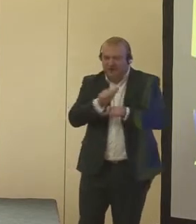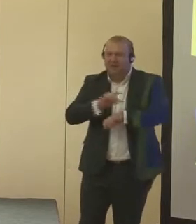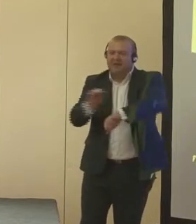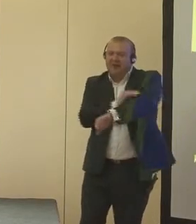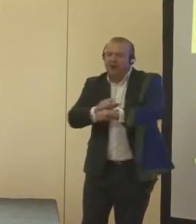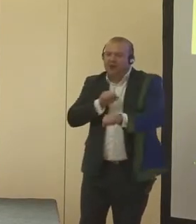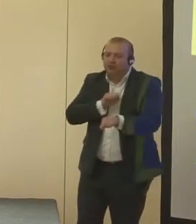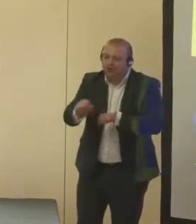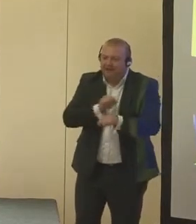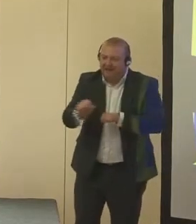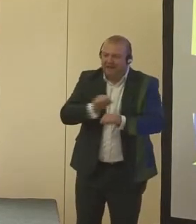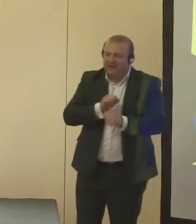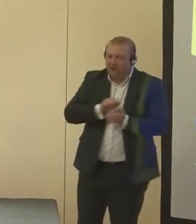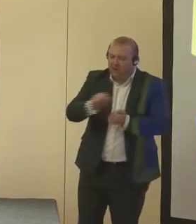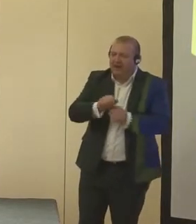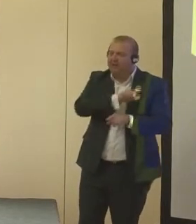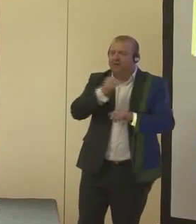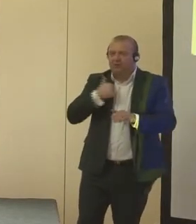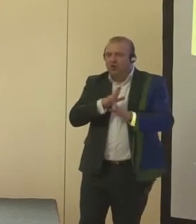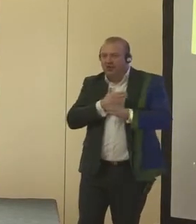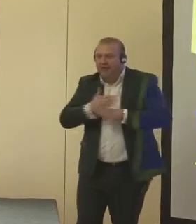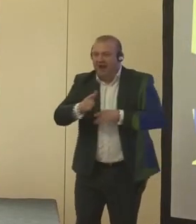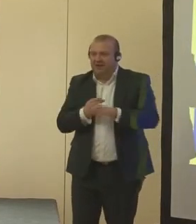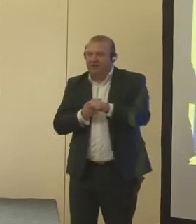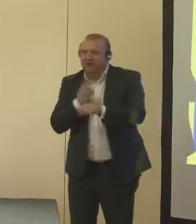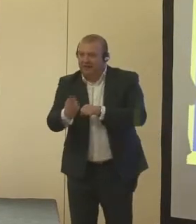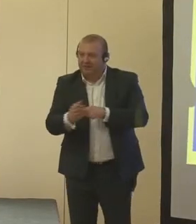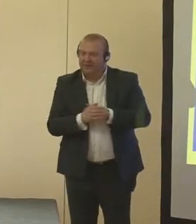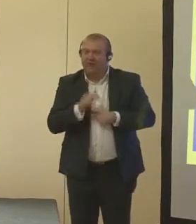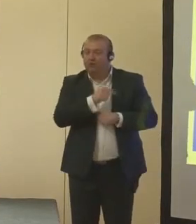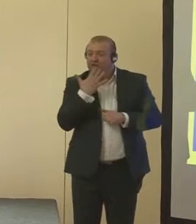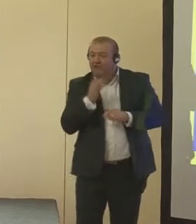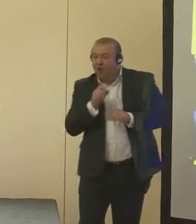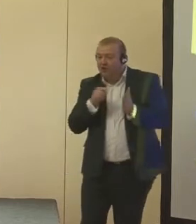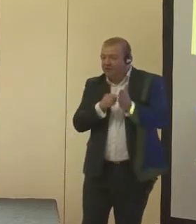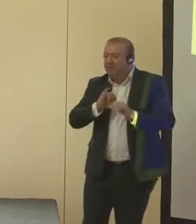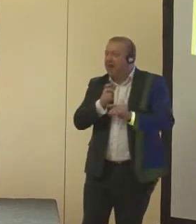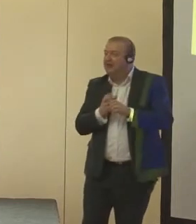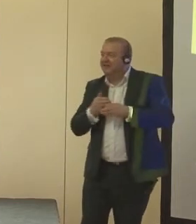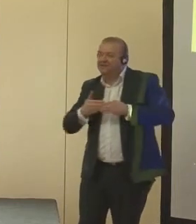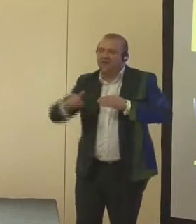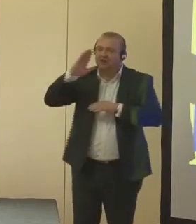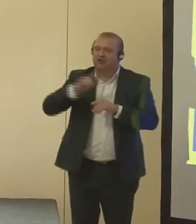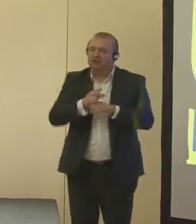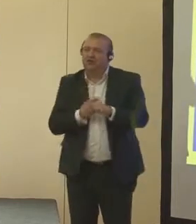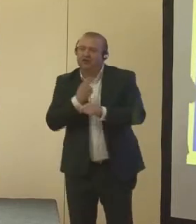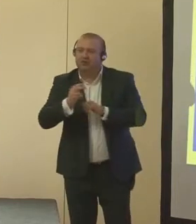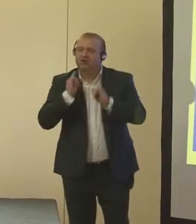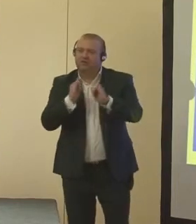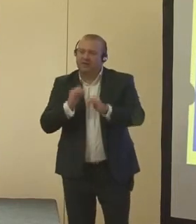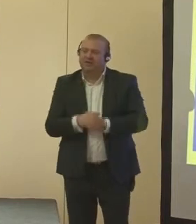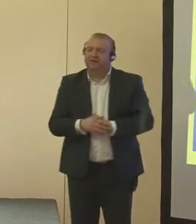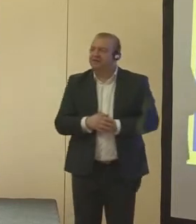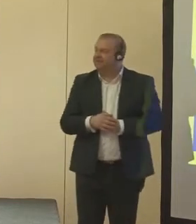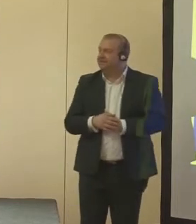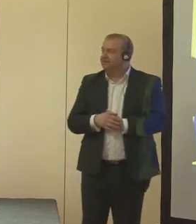how this can be done in an accessible way, and this will also be included in our guidelines.